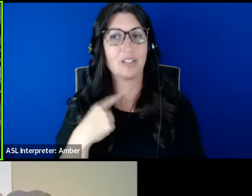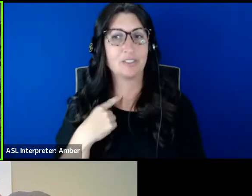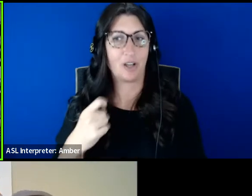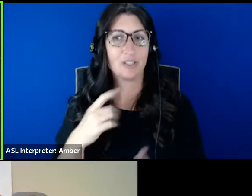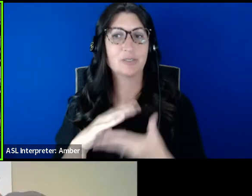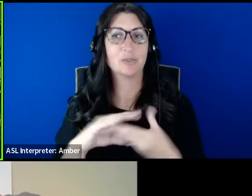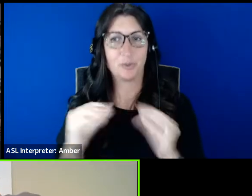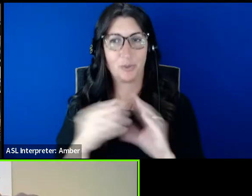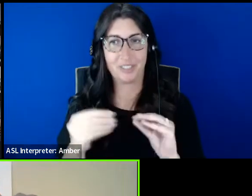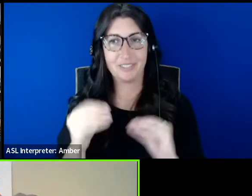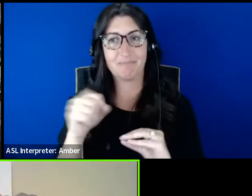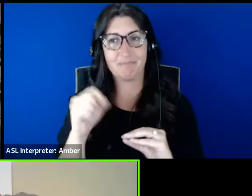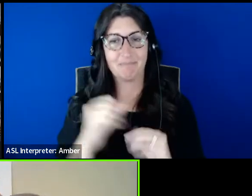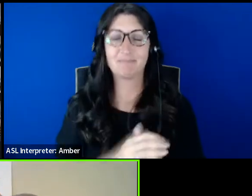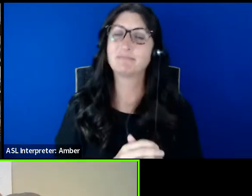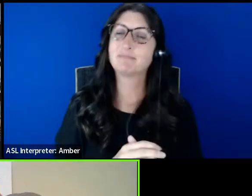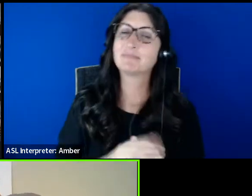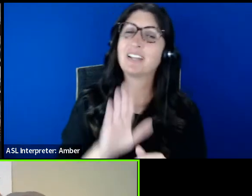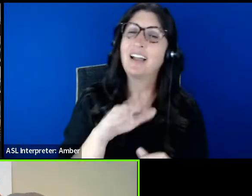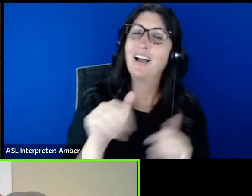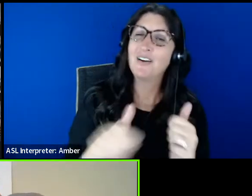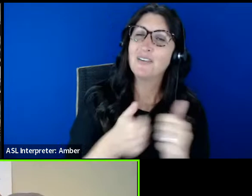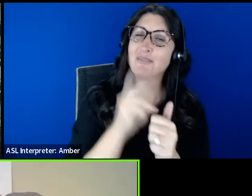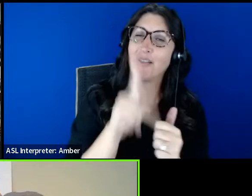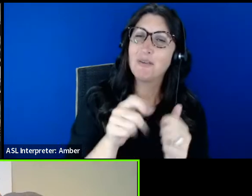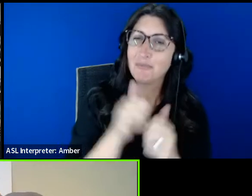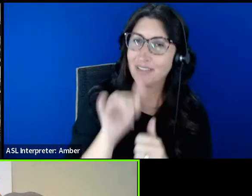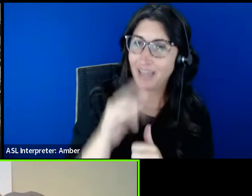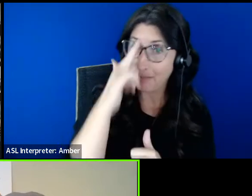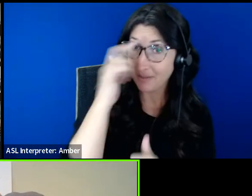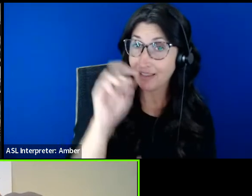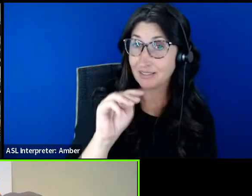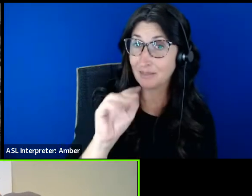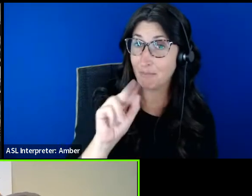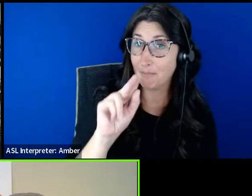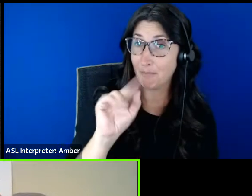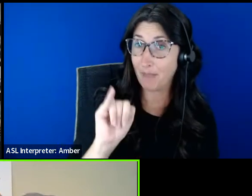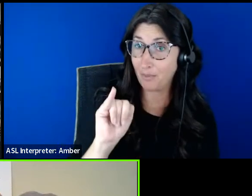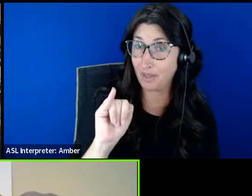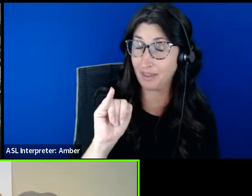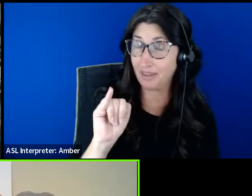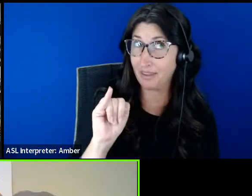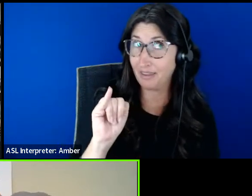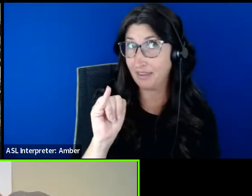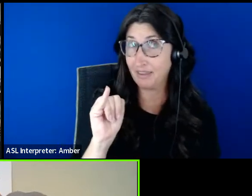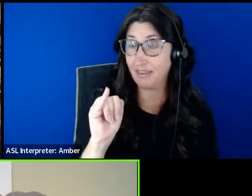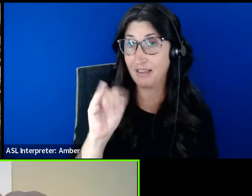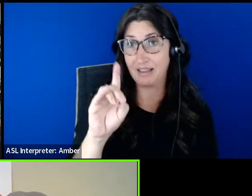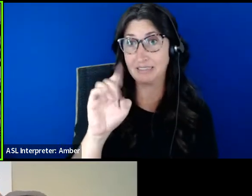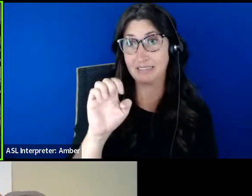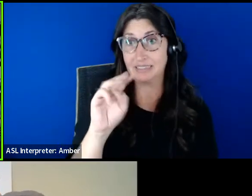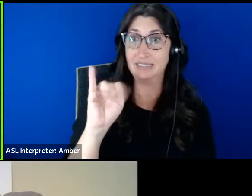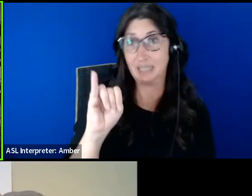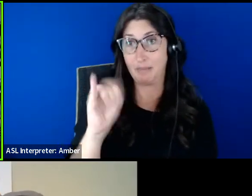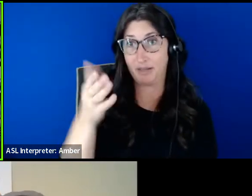Yeah. Well, a follow up with that, because Maui being well demigod, but